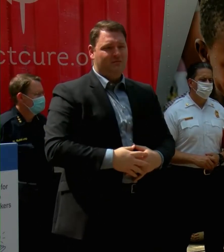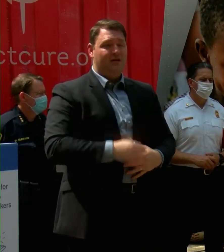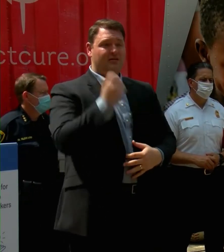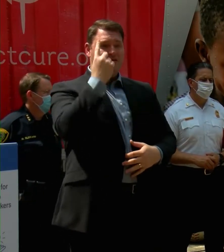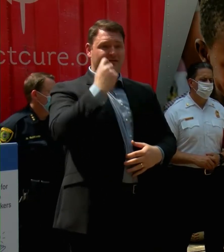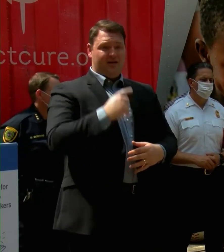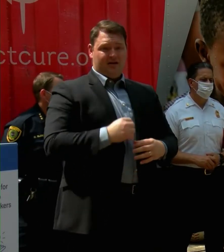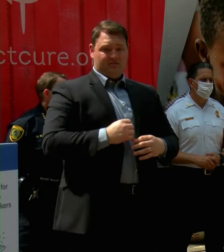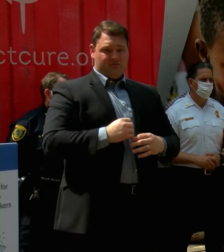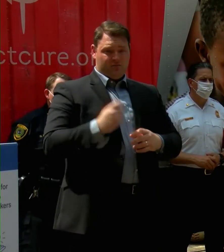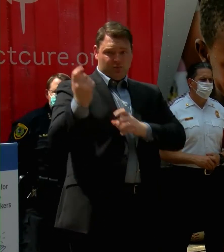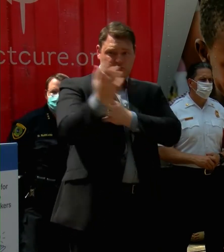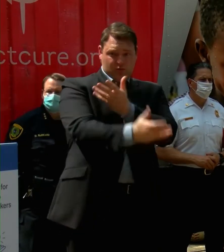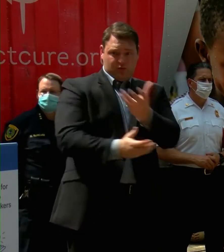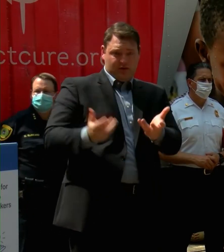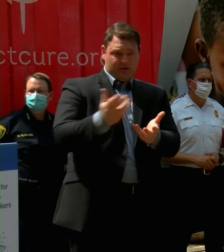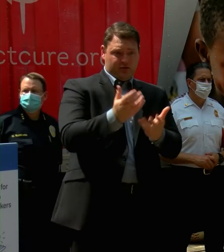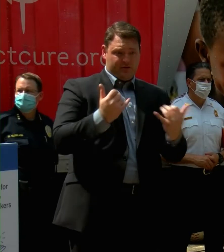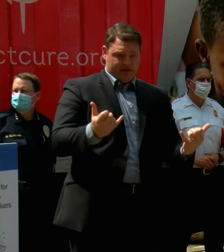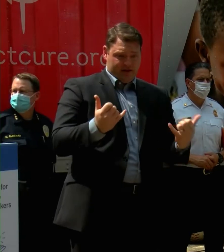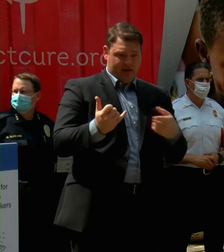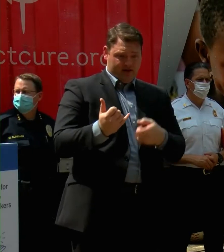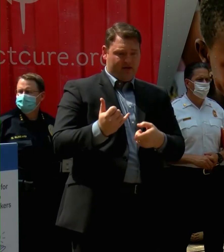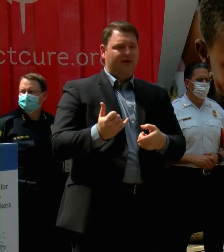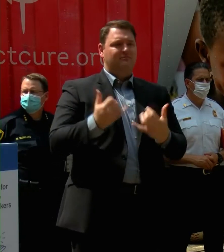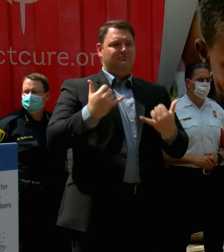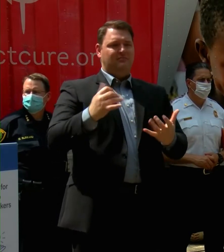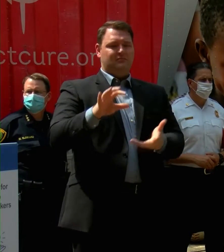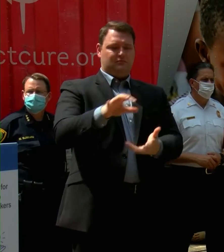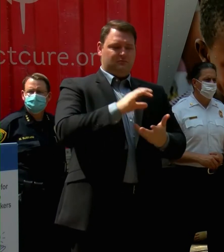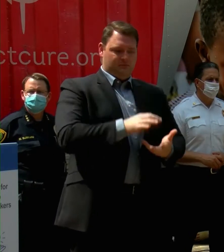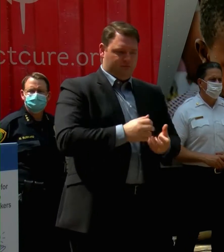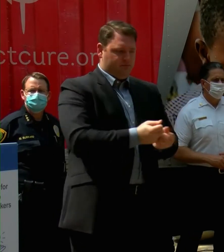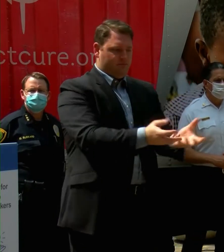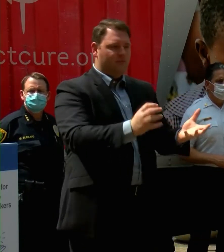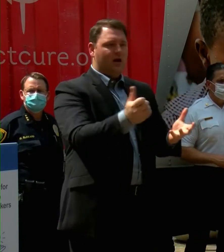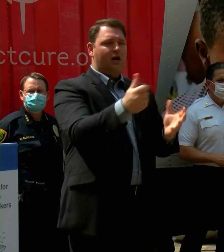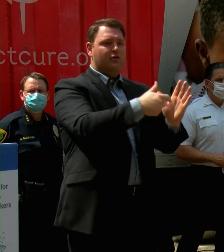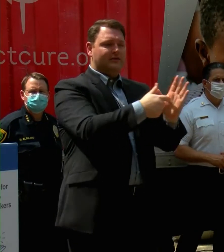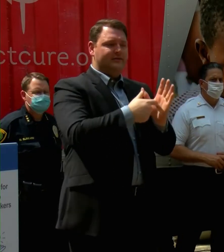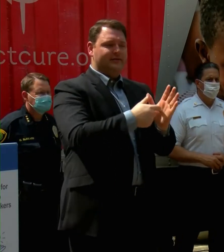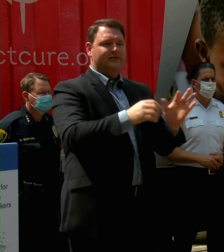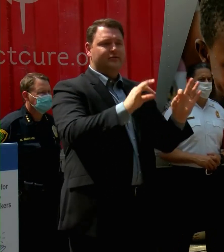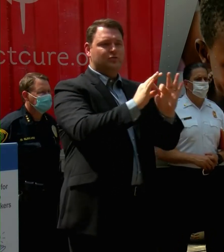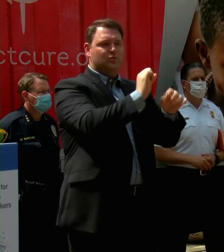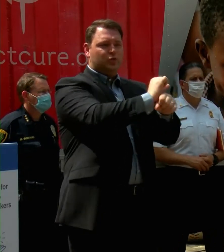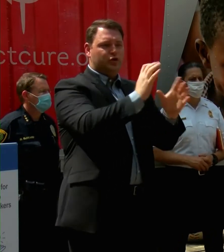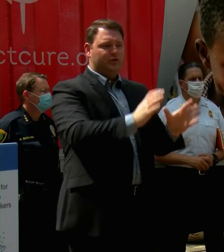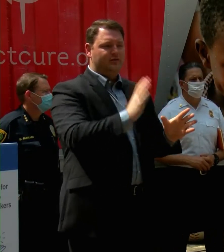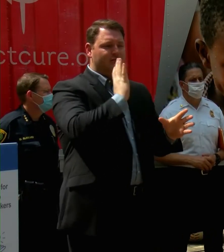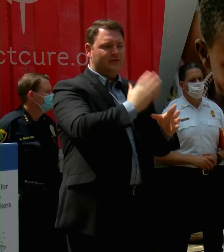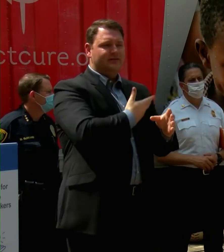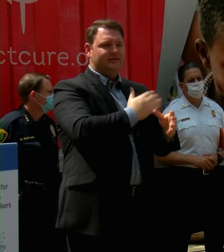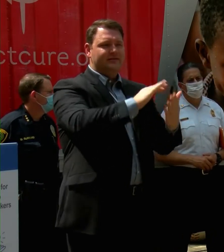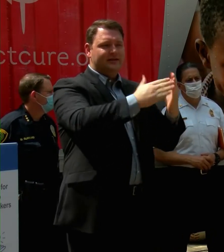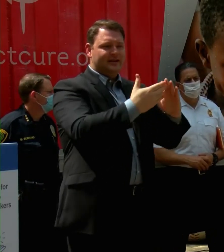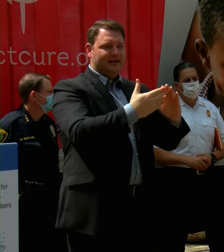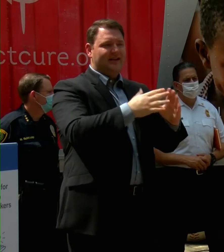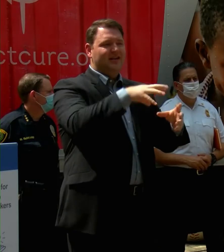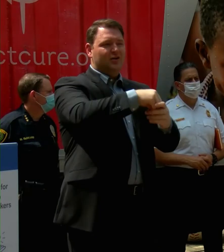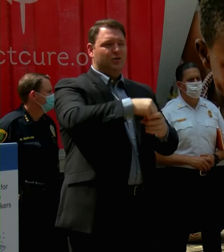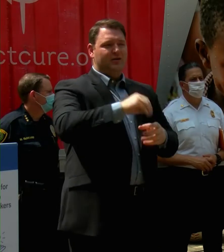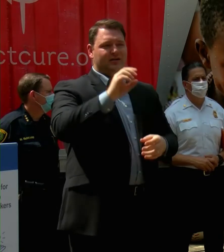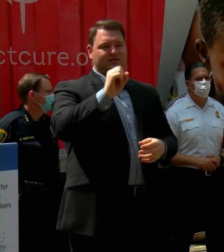get this PPE out to some of the other essential workers for the city, including our solid waste, our